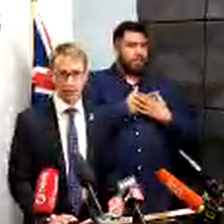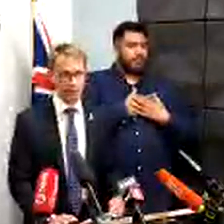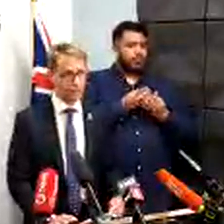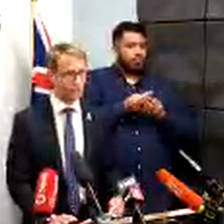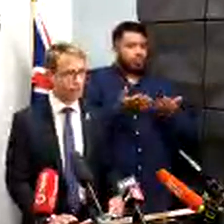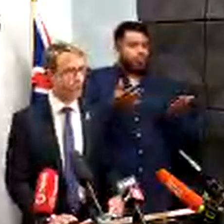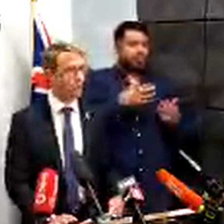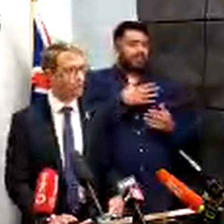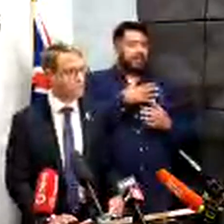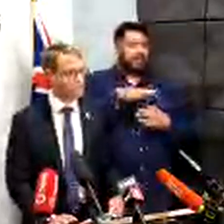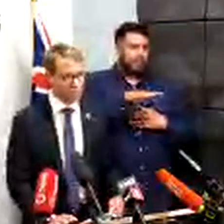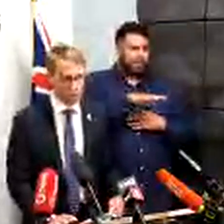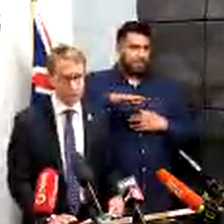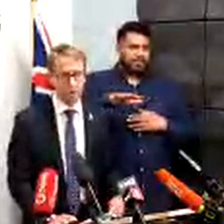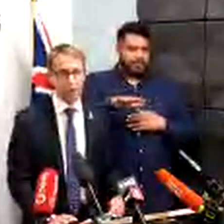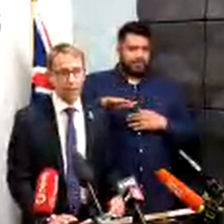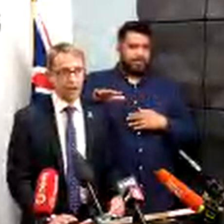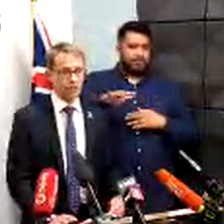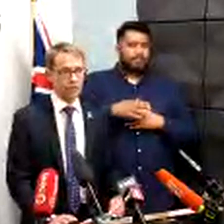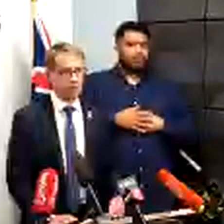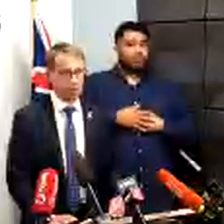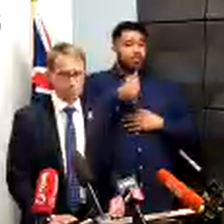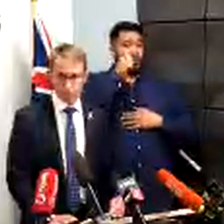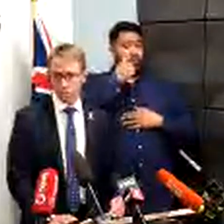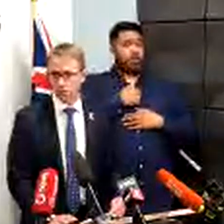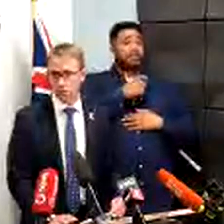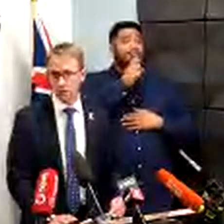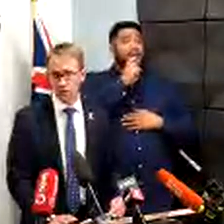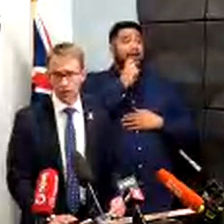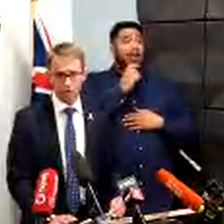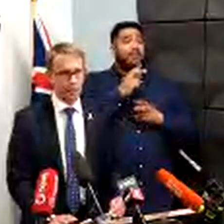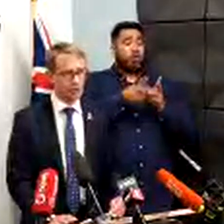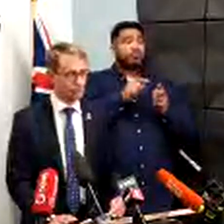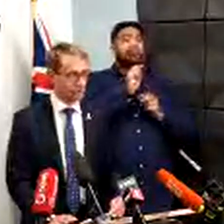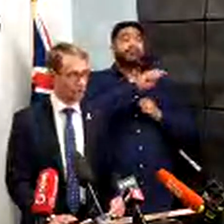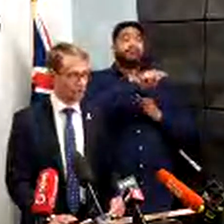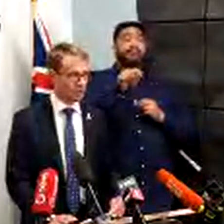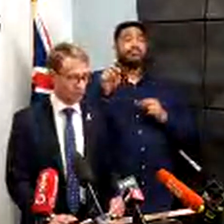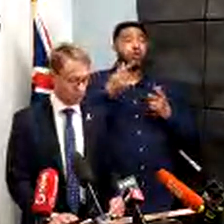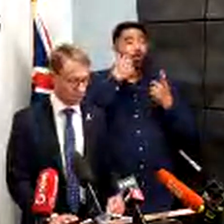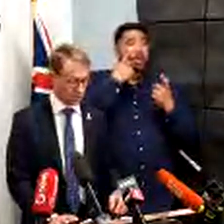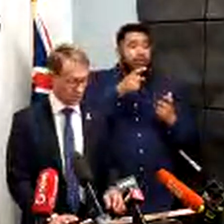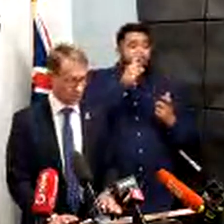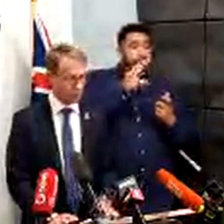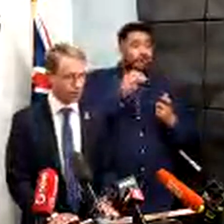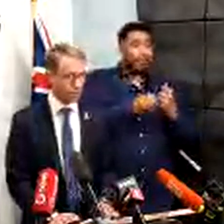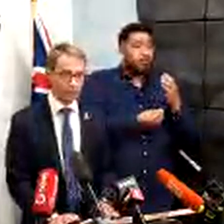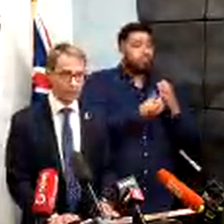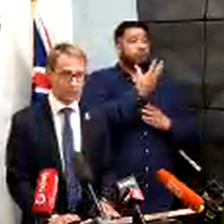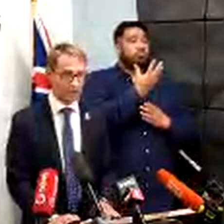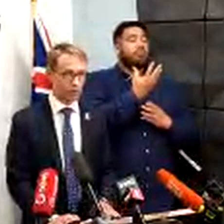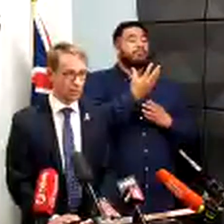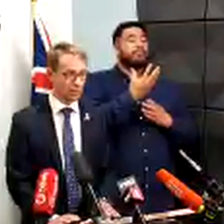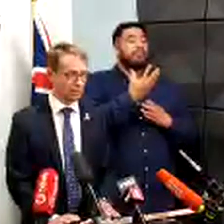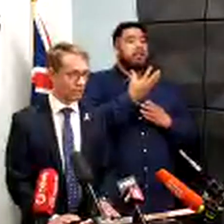And I have to say, I know that the staff at the hospitals that have patients affected from the